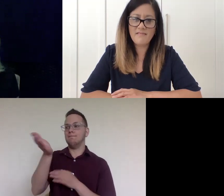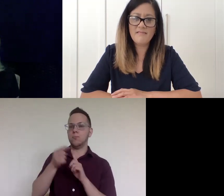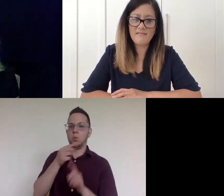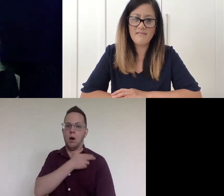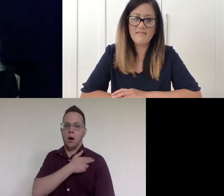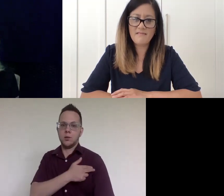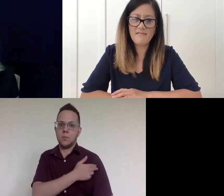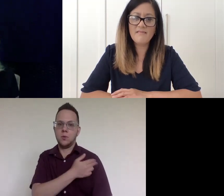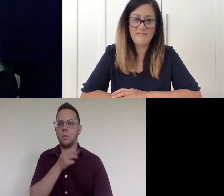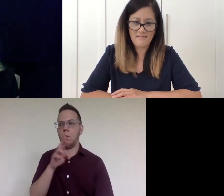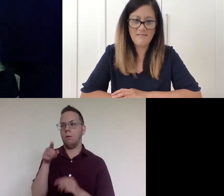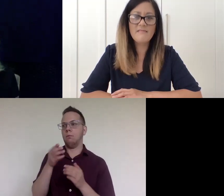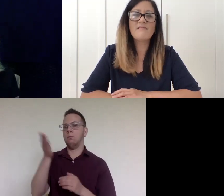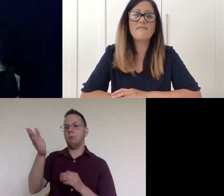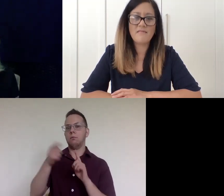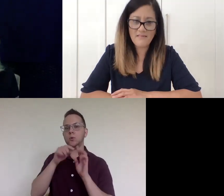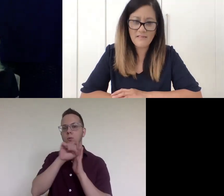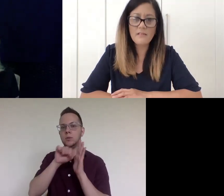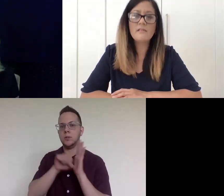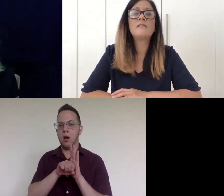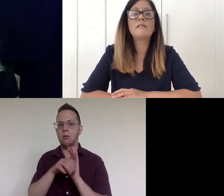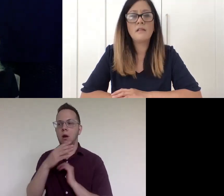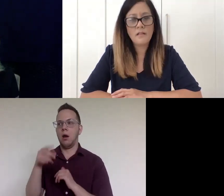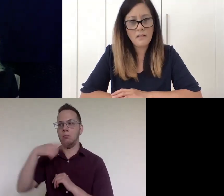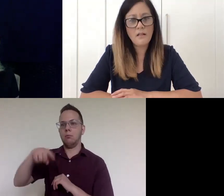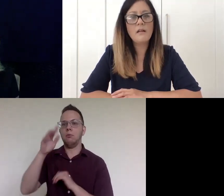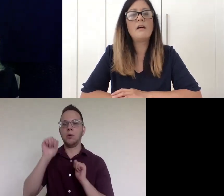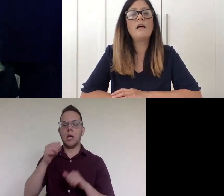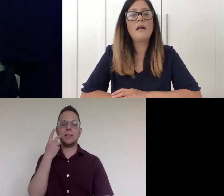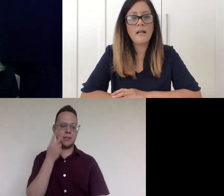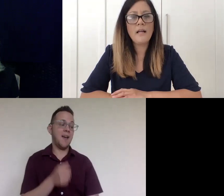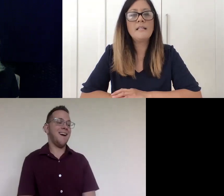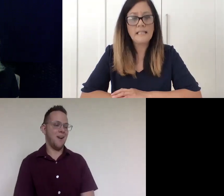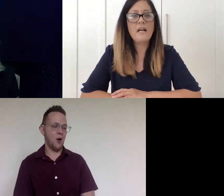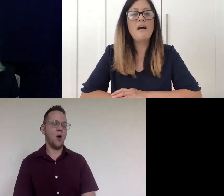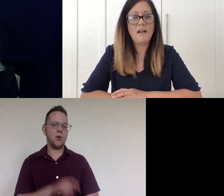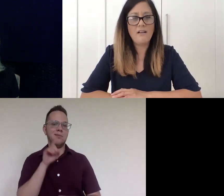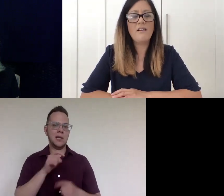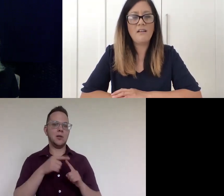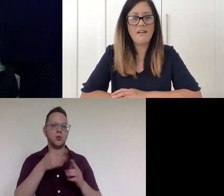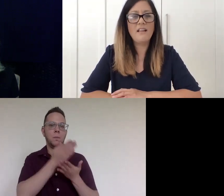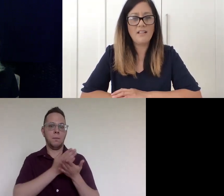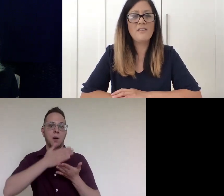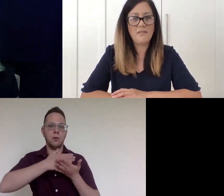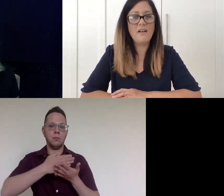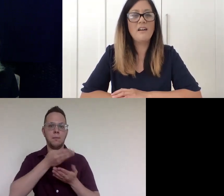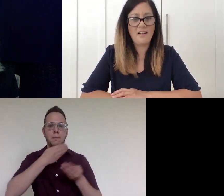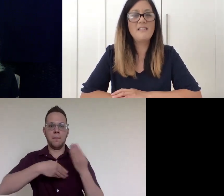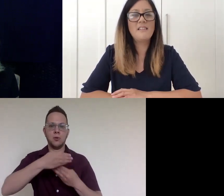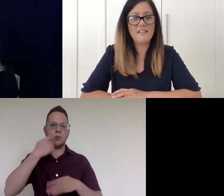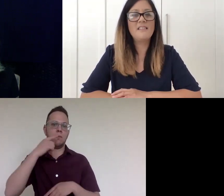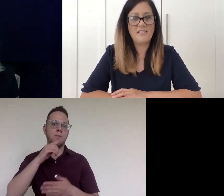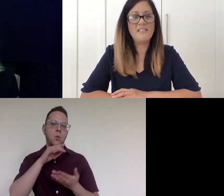interpreter. And the hospital could say, we need to budget for that. because it's required by